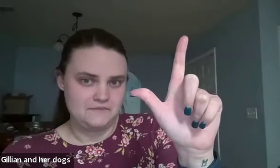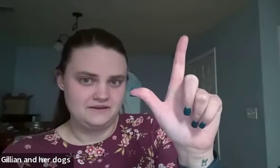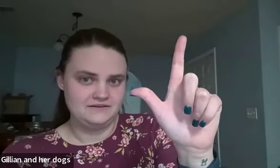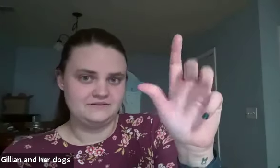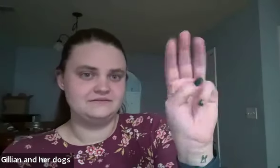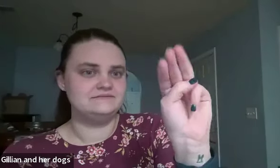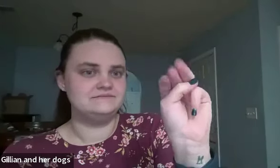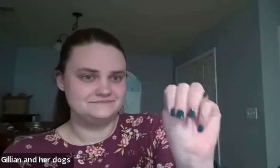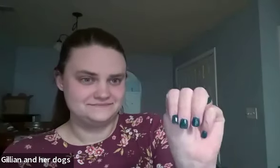M,